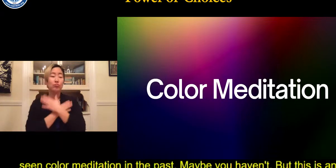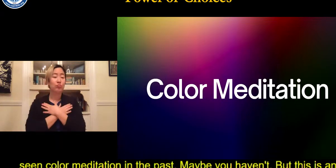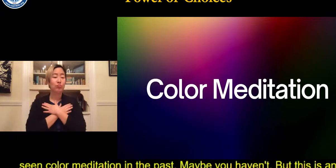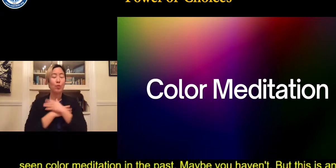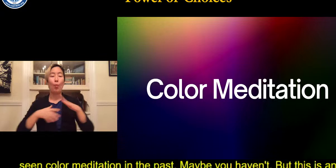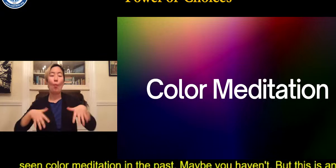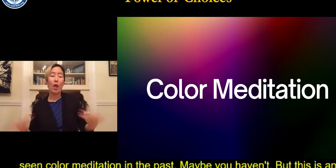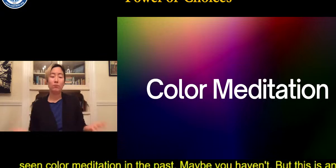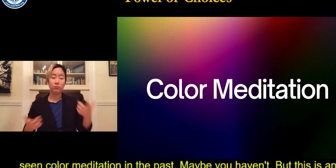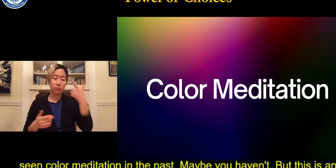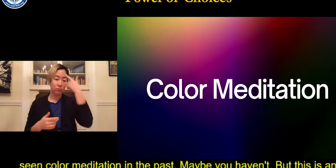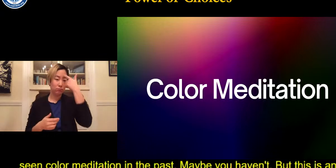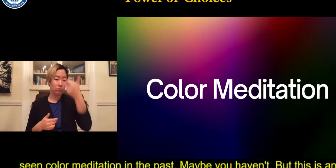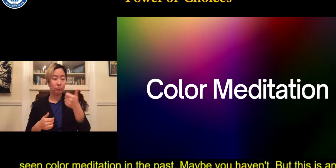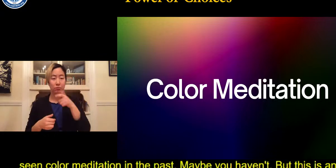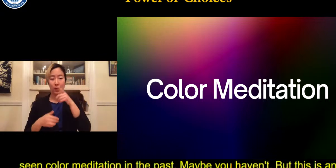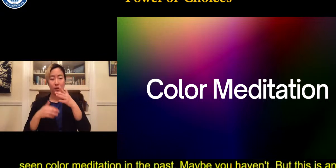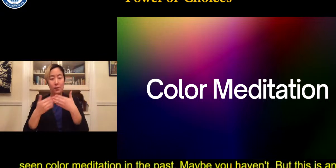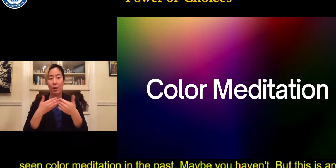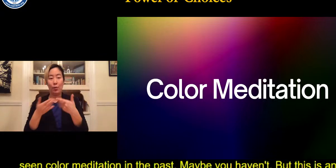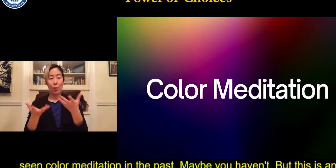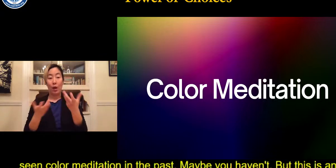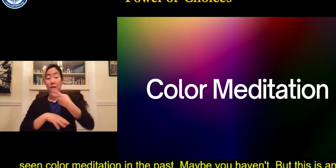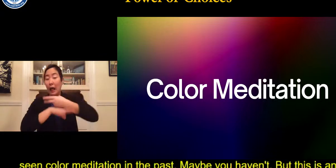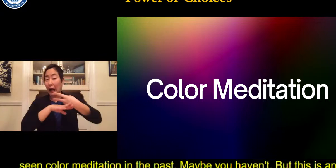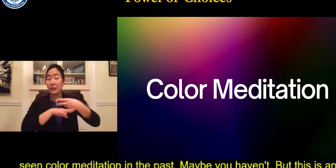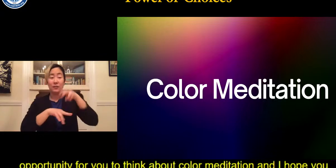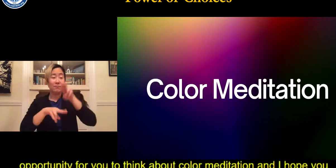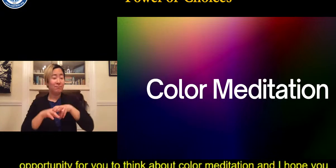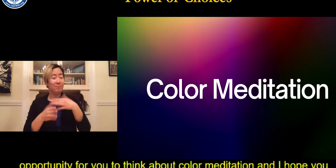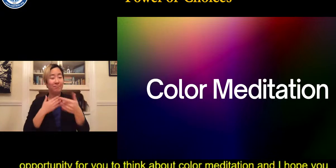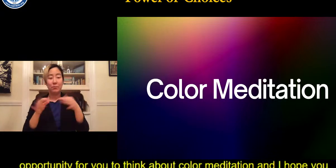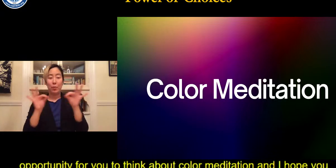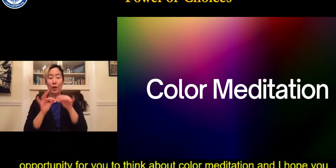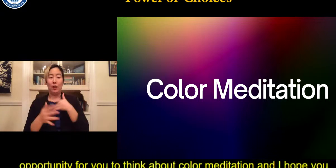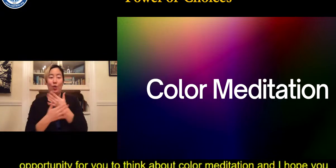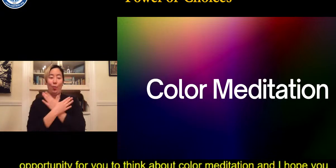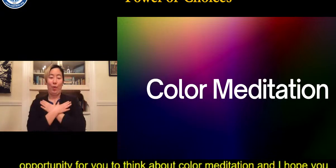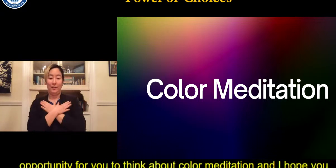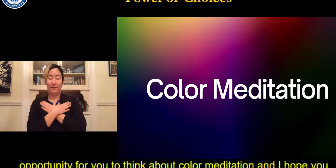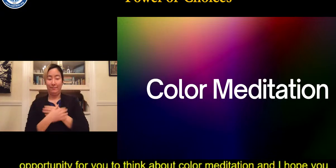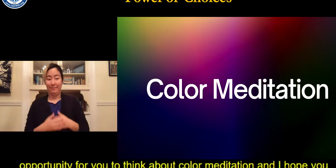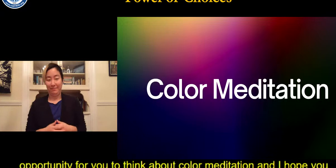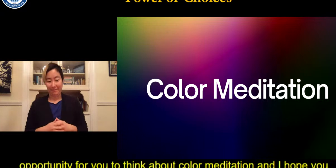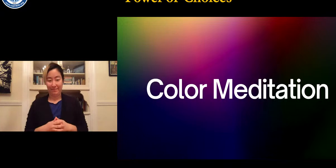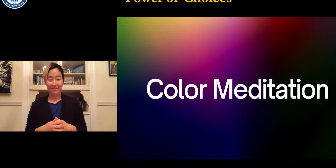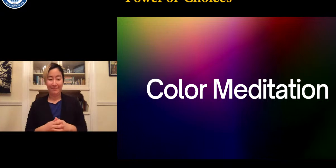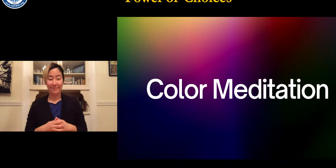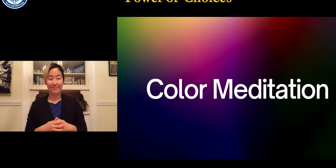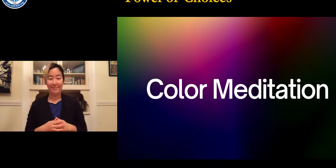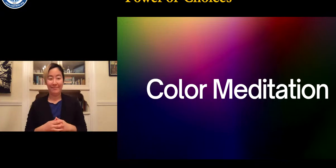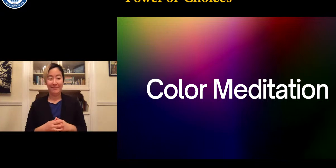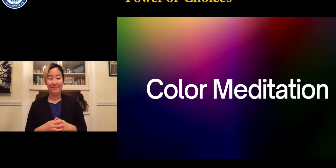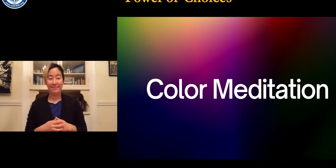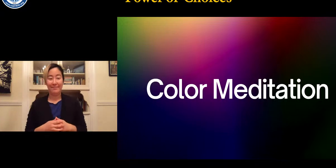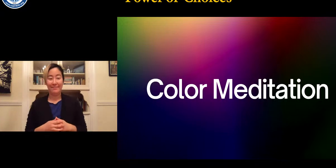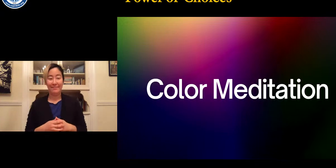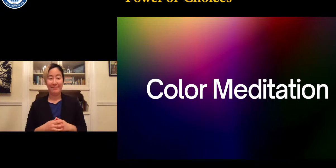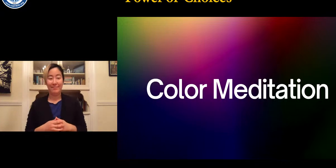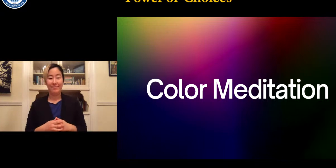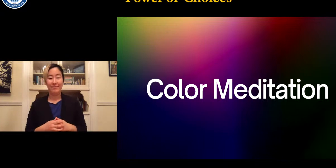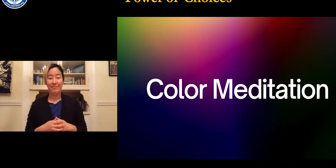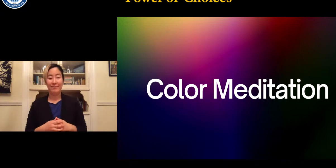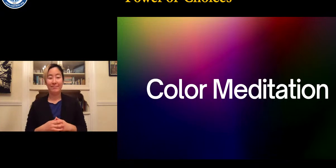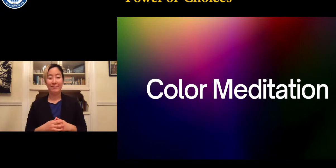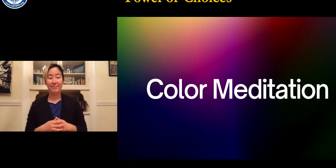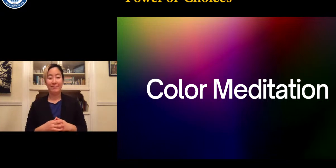Today, sit with your feet in a comfortable place. You can cross your legs, have your feet on the floor, sit however you'd like. You can even lay. What's